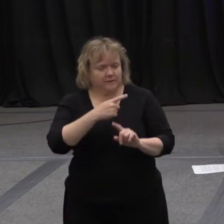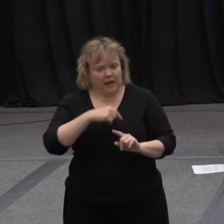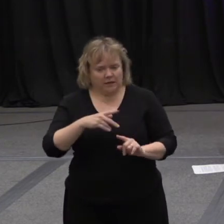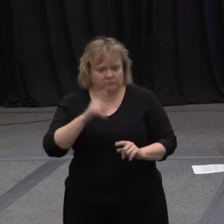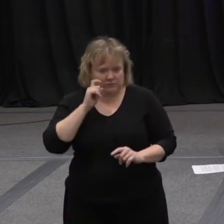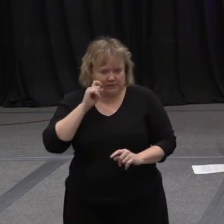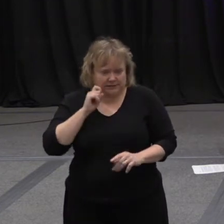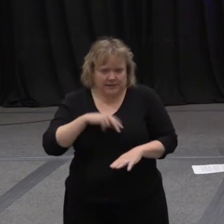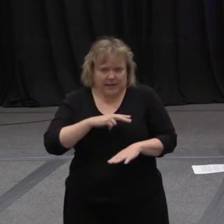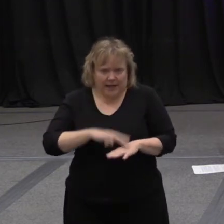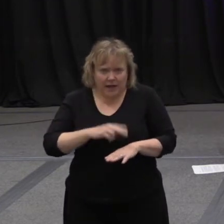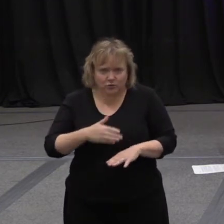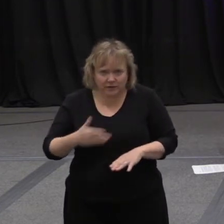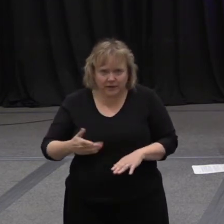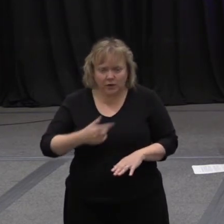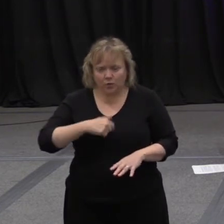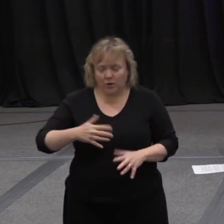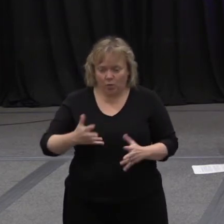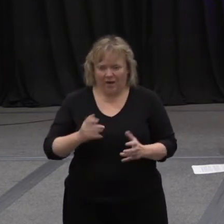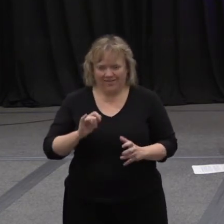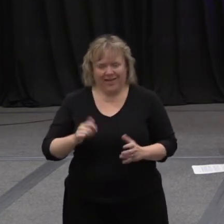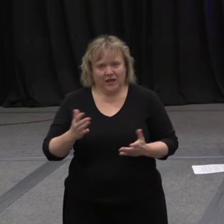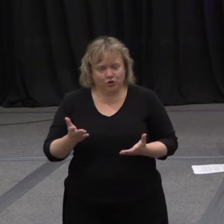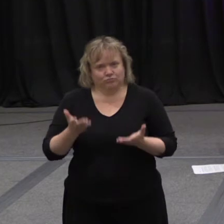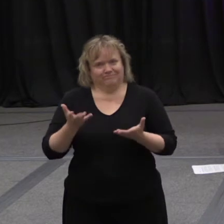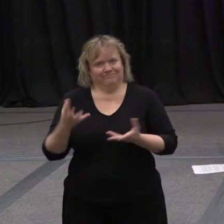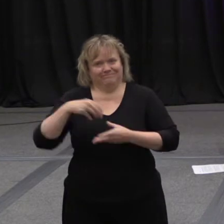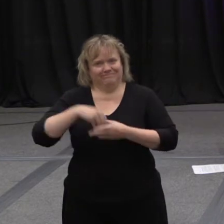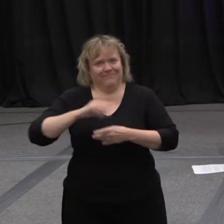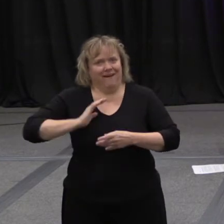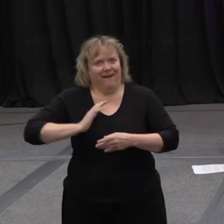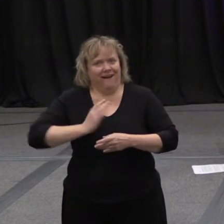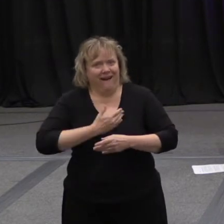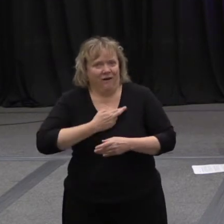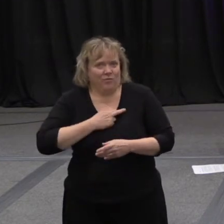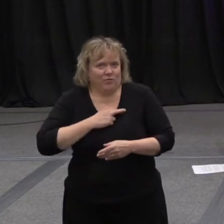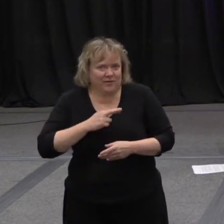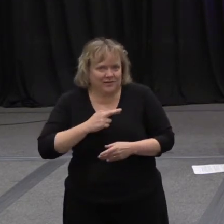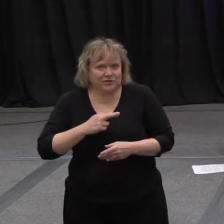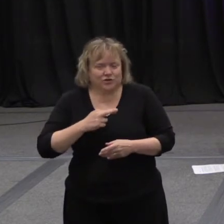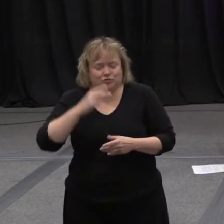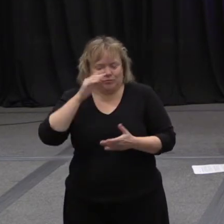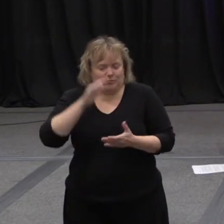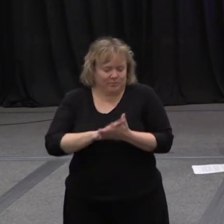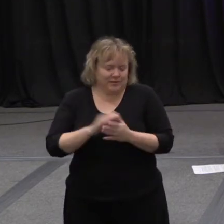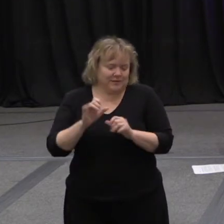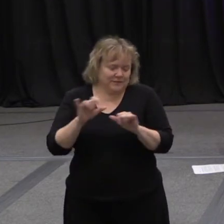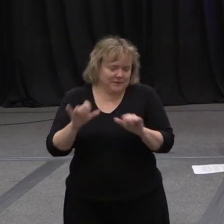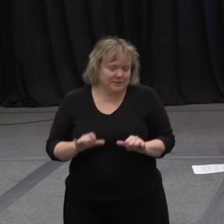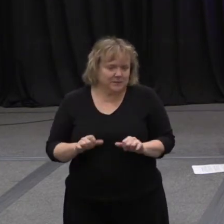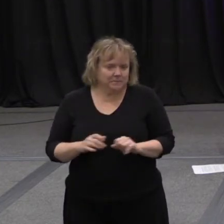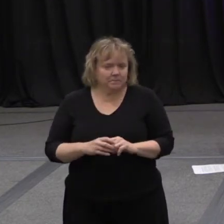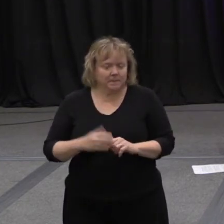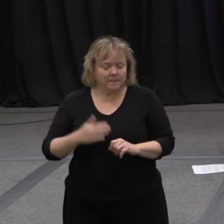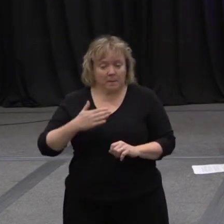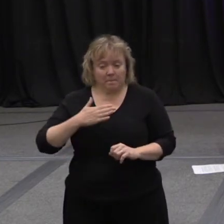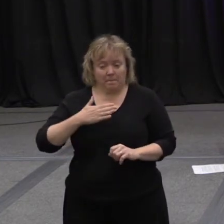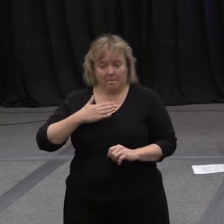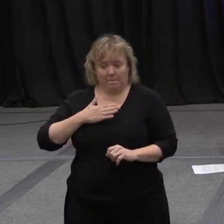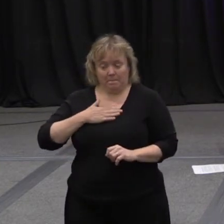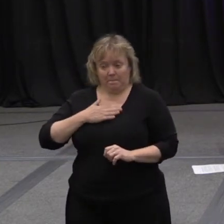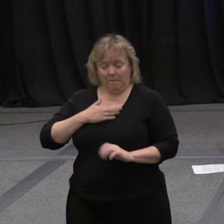and that we wanted to elevate it. And it included, like, my particular realm in that space was to kind